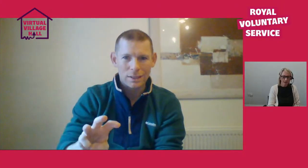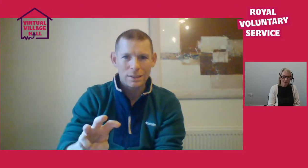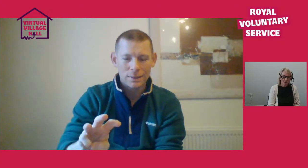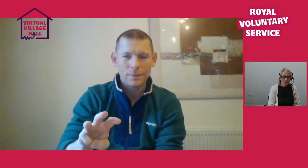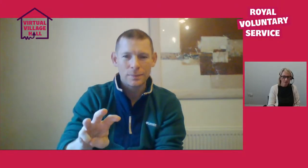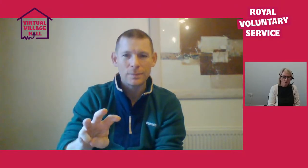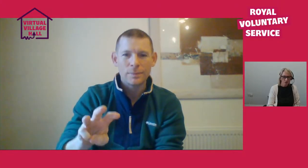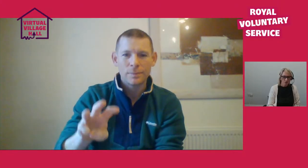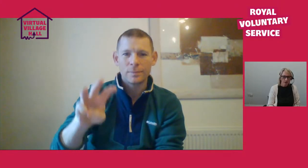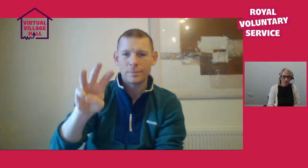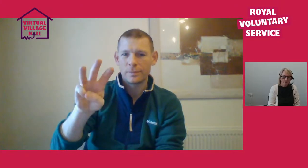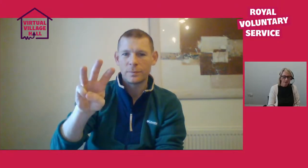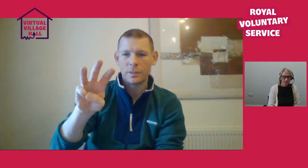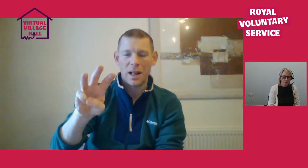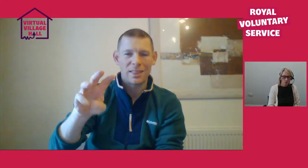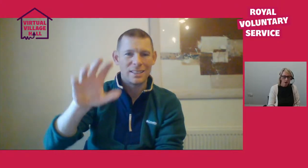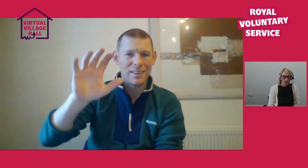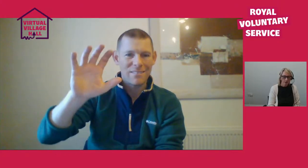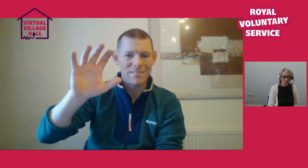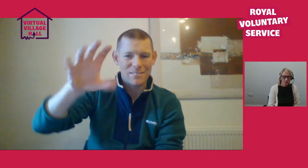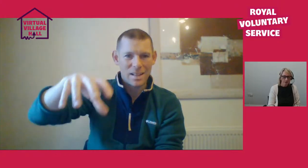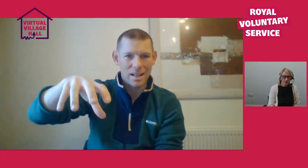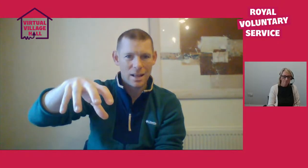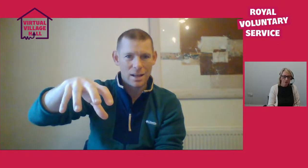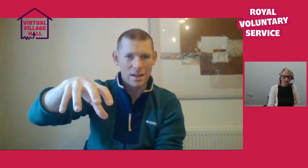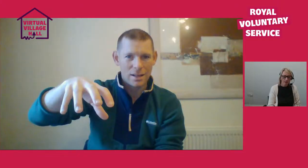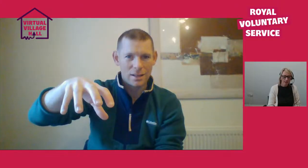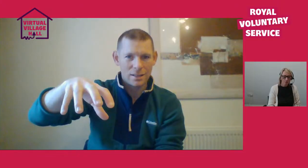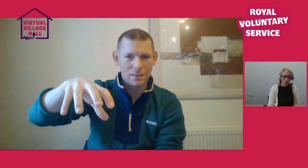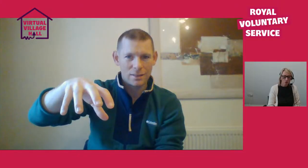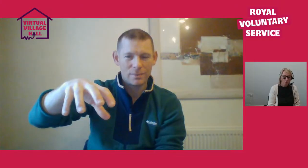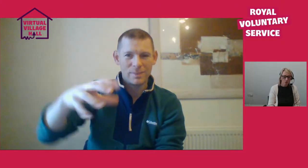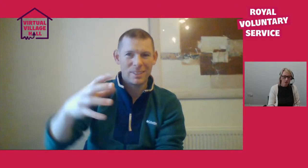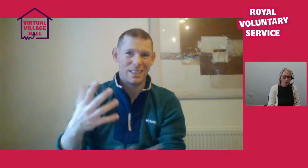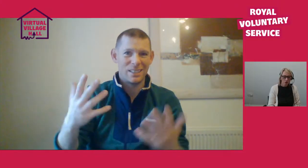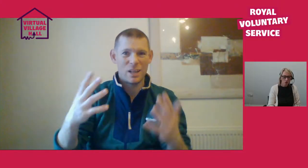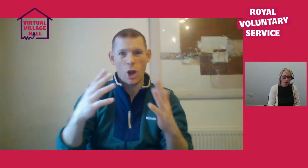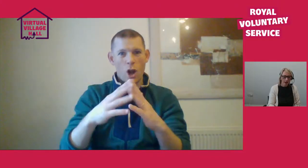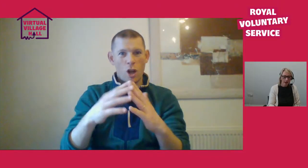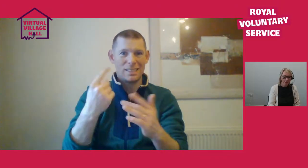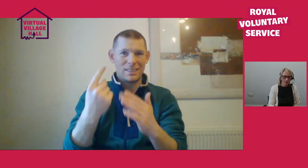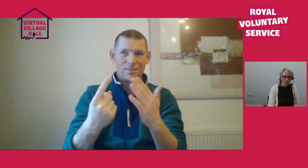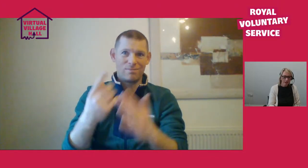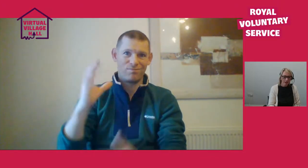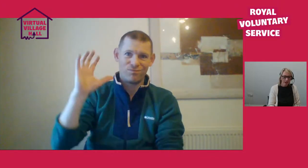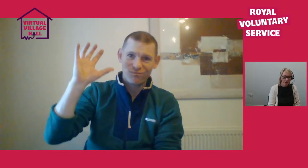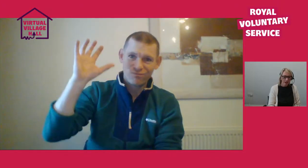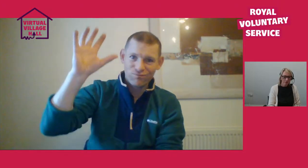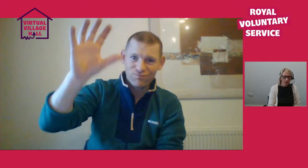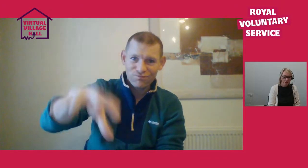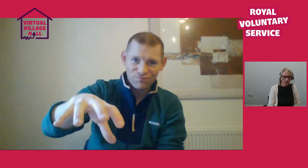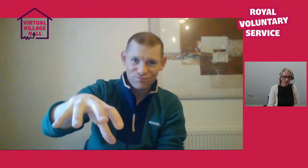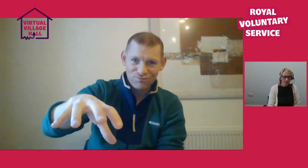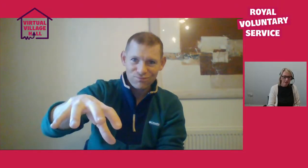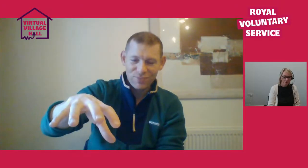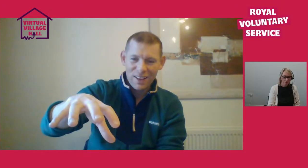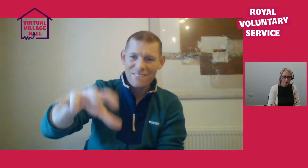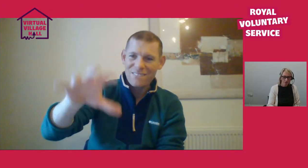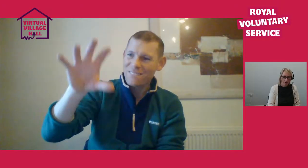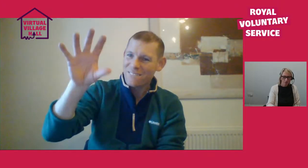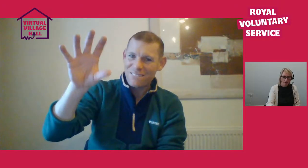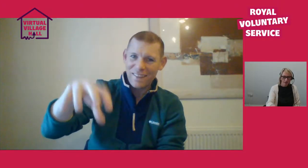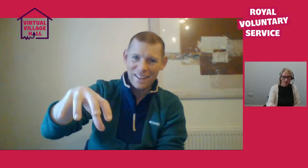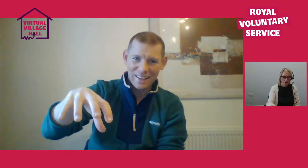dragon. So it's Wales, and then villa is more of using the whole hand. And it's like